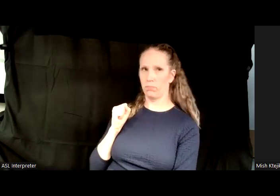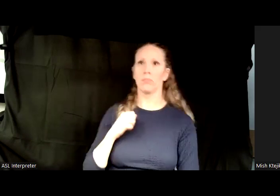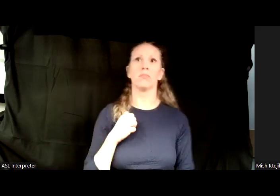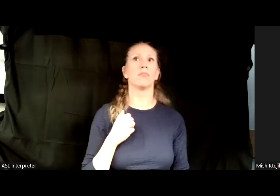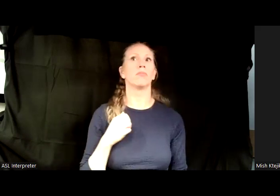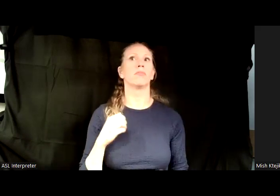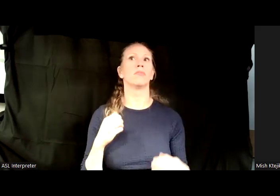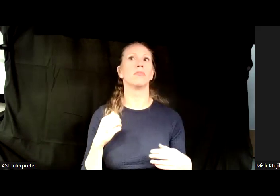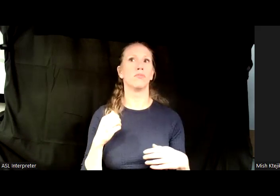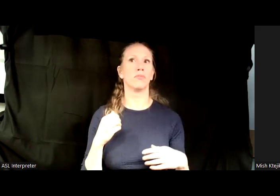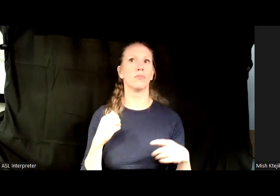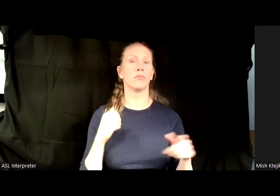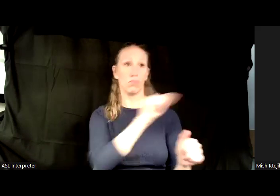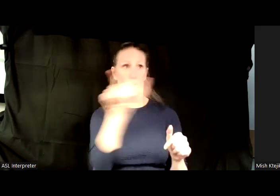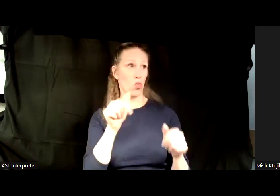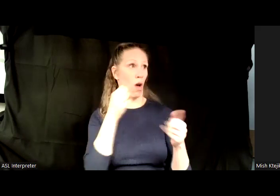Just the one.